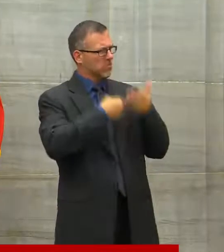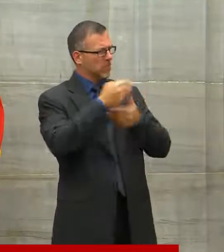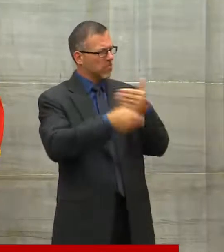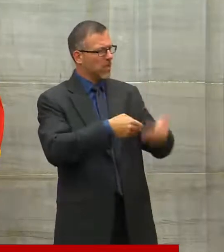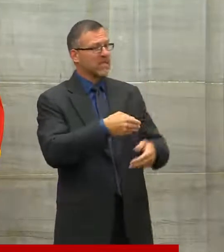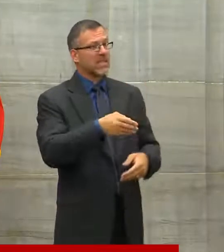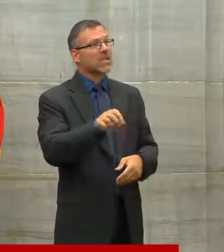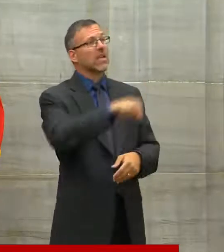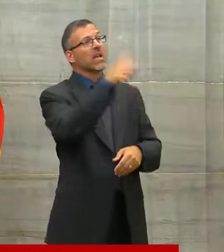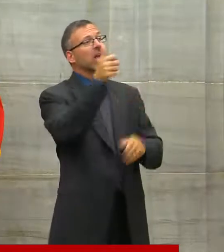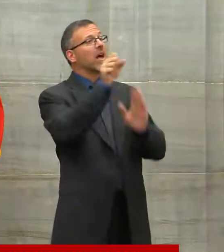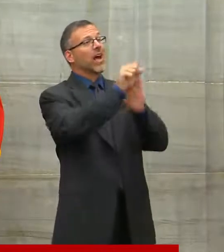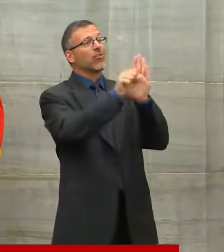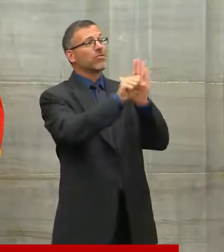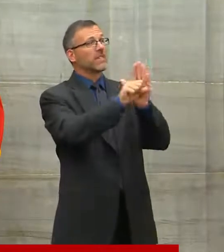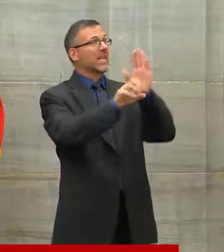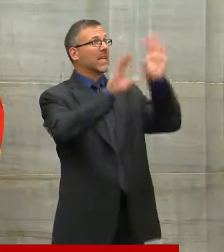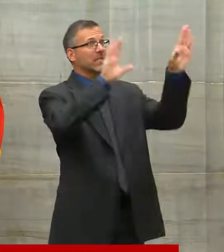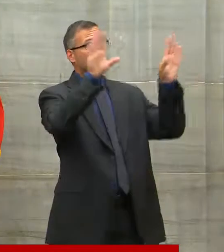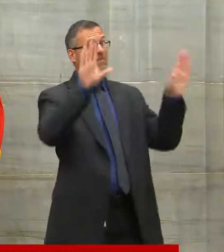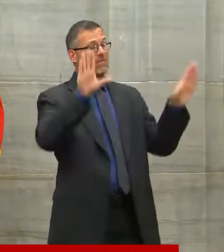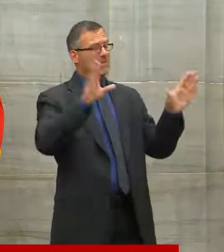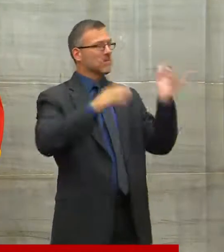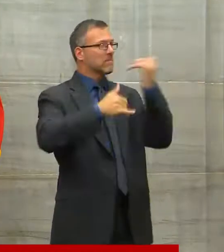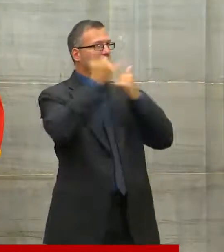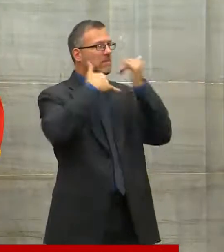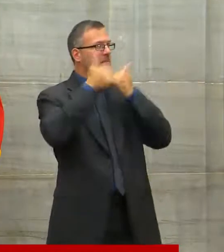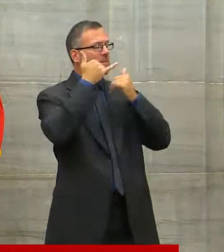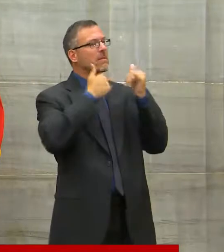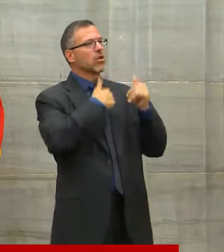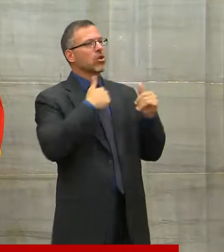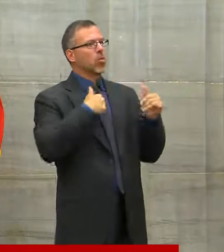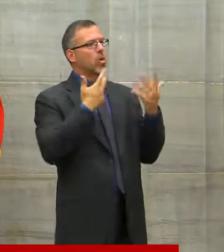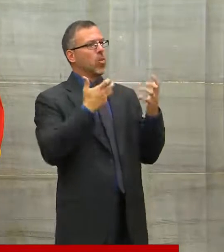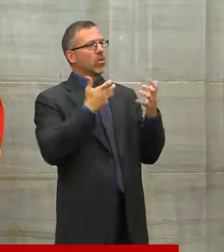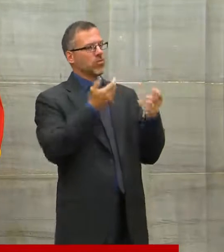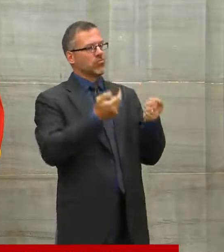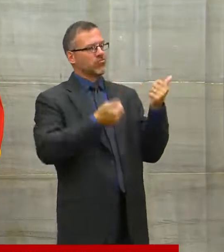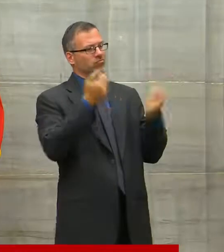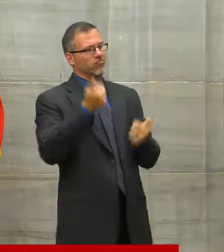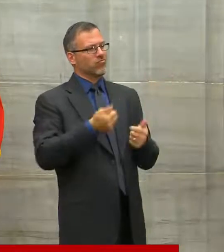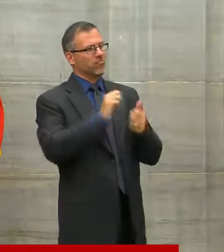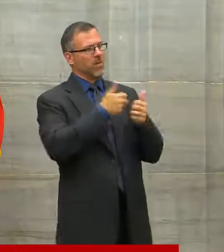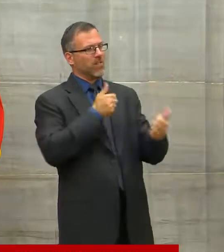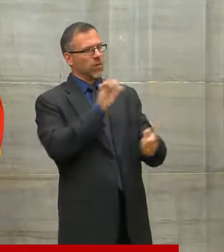across other states, and we hope that our outcomes will be better. Certainly hopeful for that. Yeah.